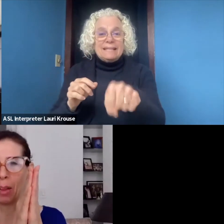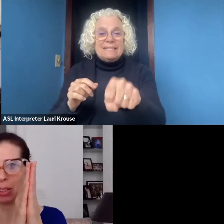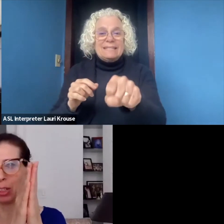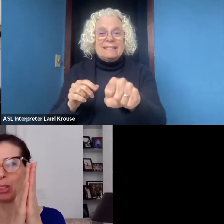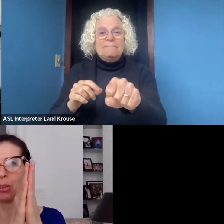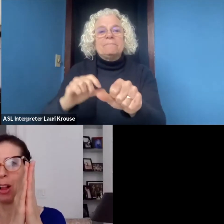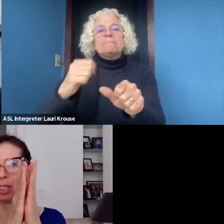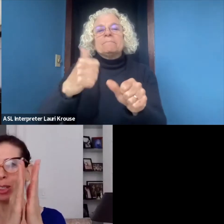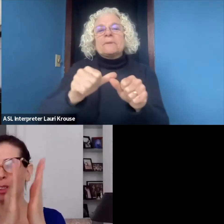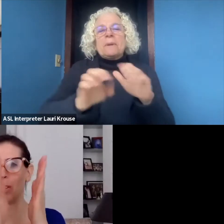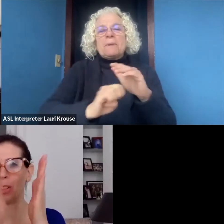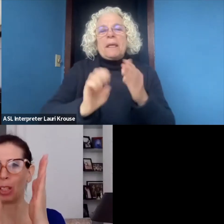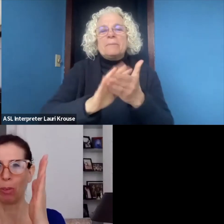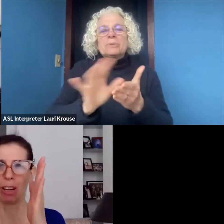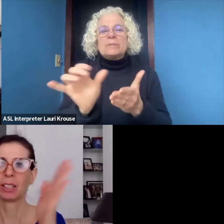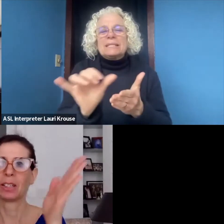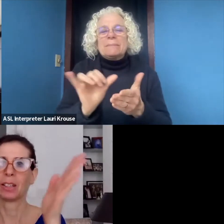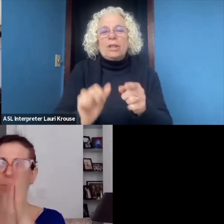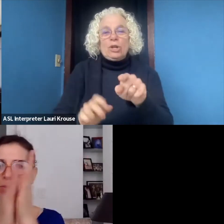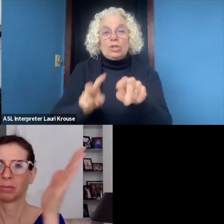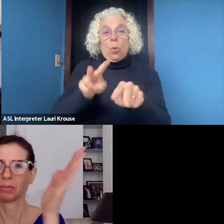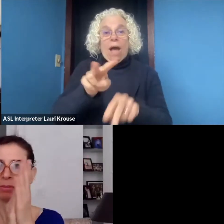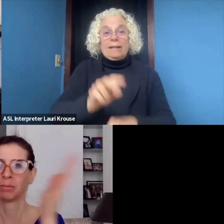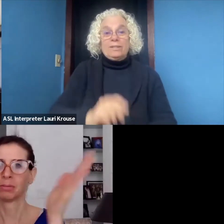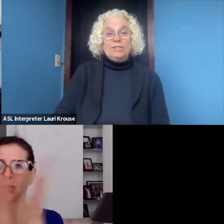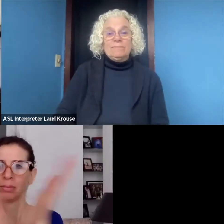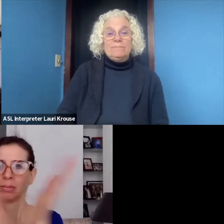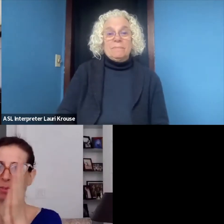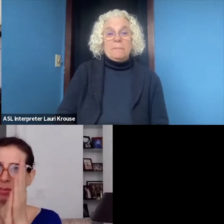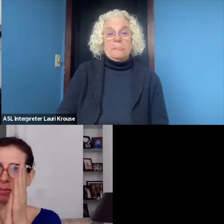in elementary school always used to do this one for us.